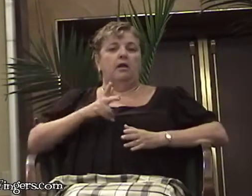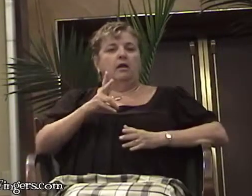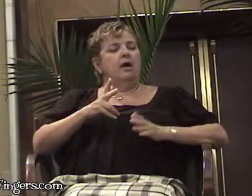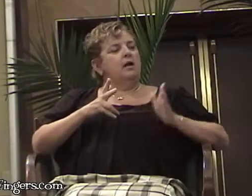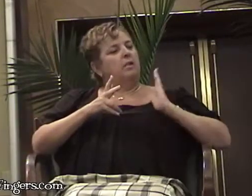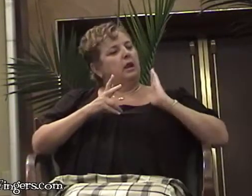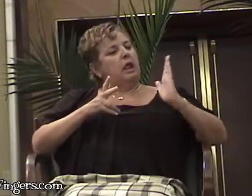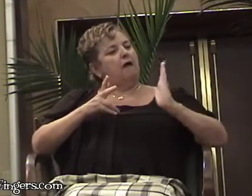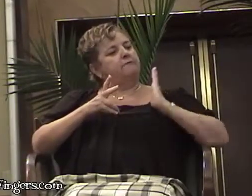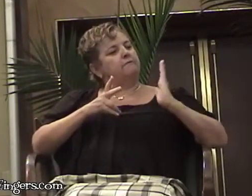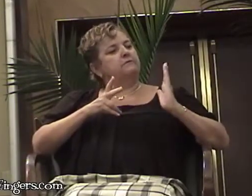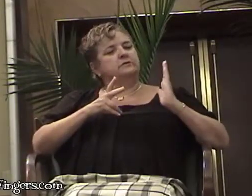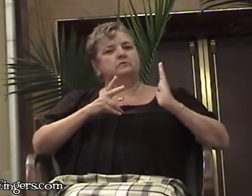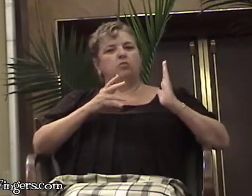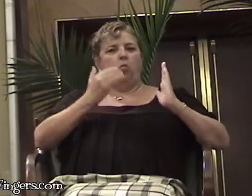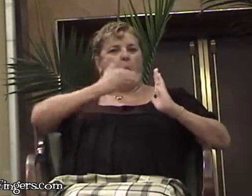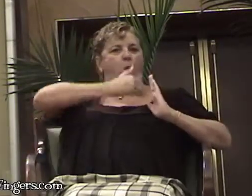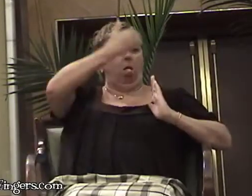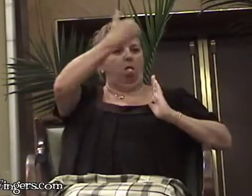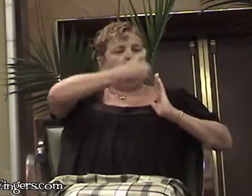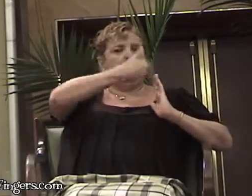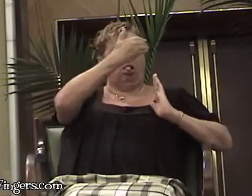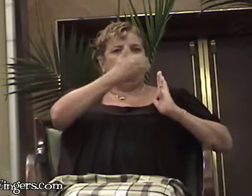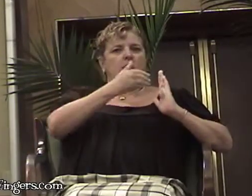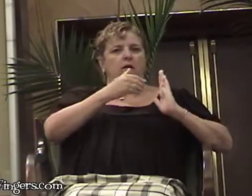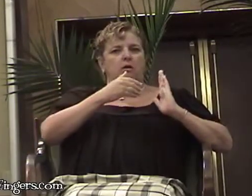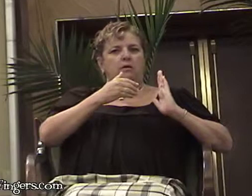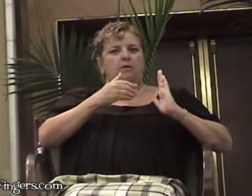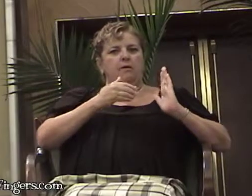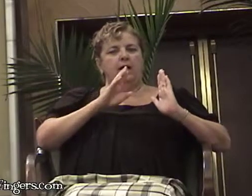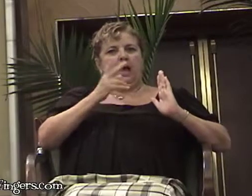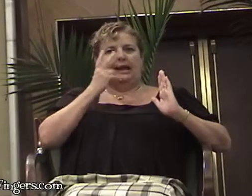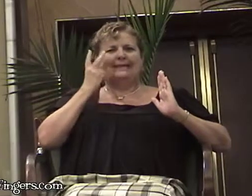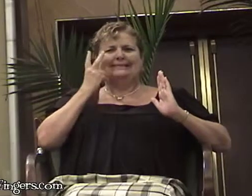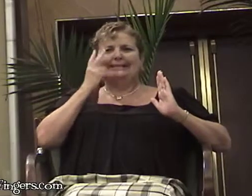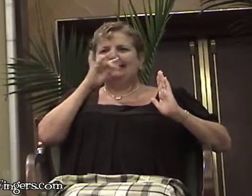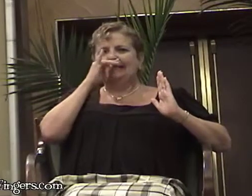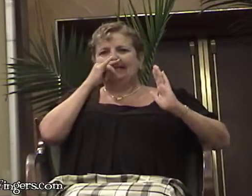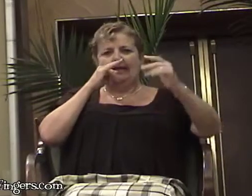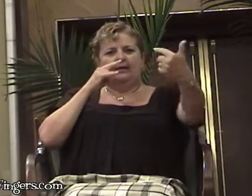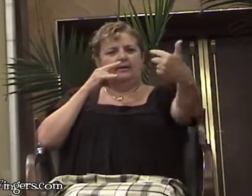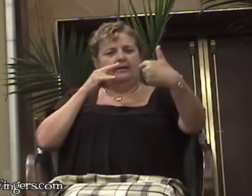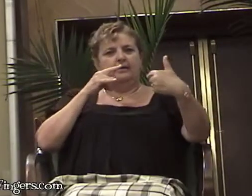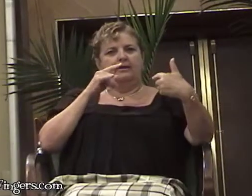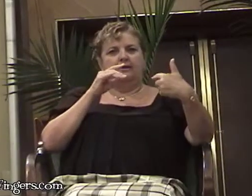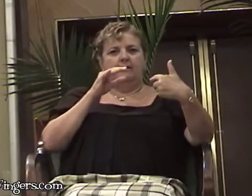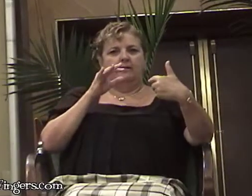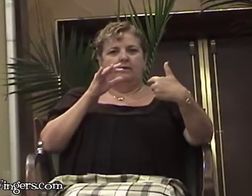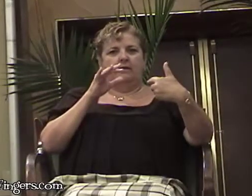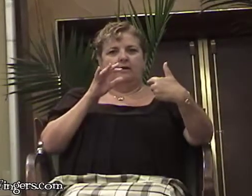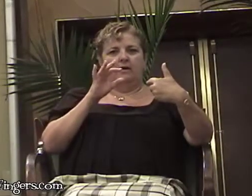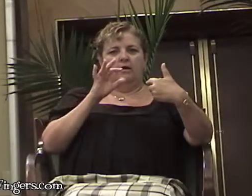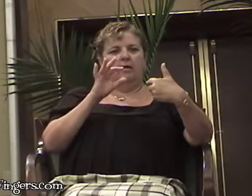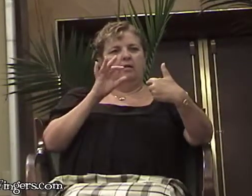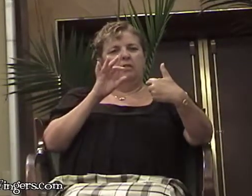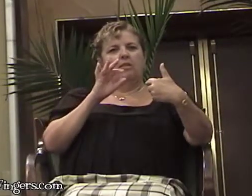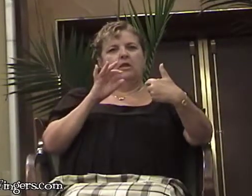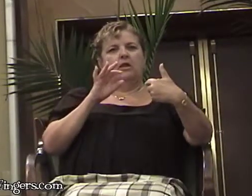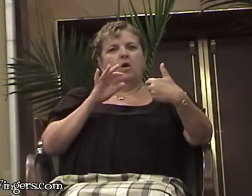side, and I saw a kid riding towards me on a bicycle. And for some reason, I thought it would be funny to see this kid jump the curb and grab the wall. I don't know why, I